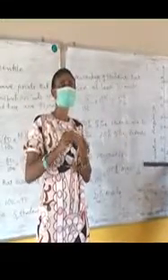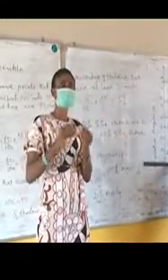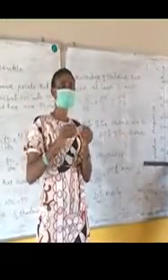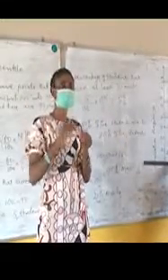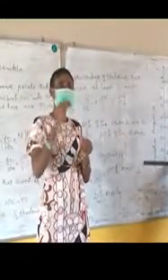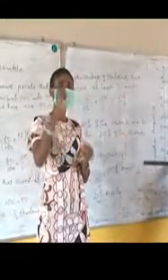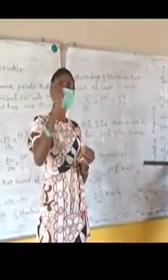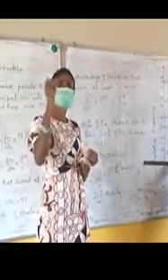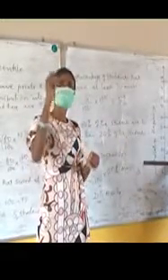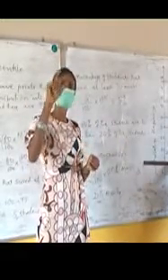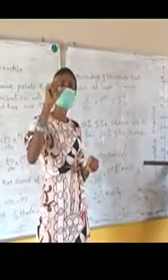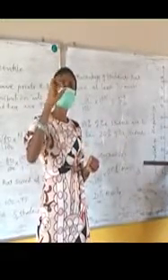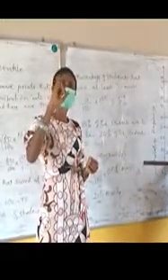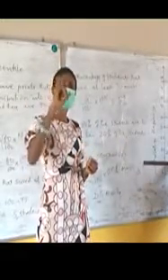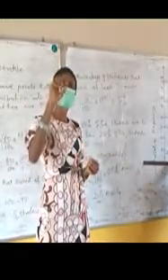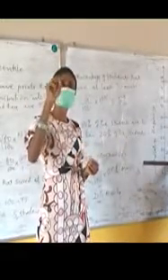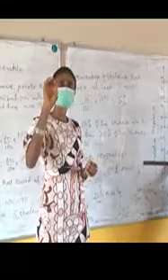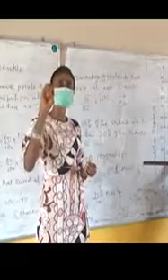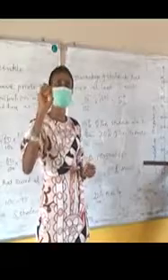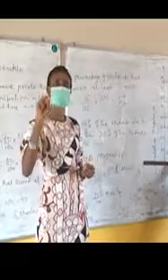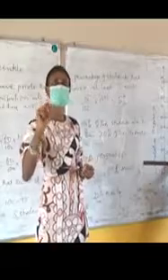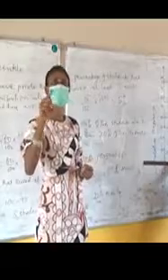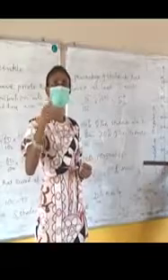You trace to the curve.